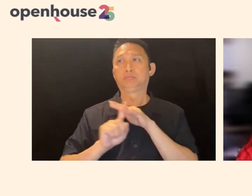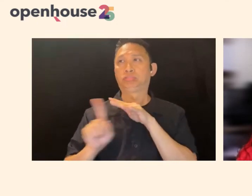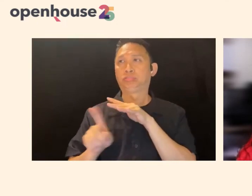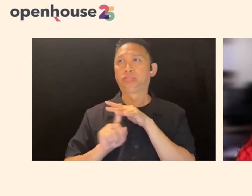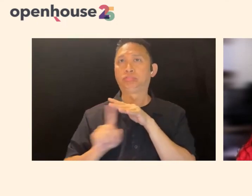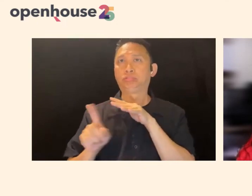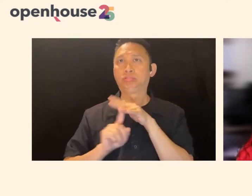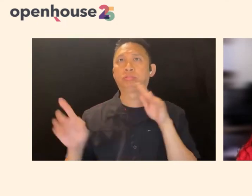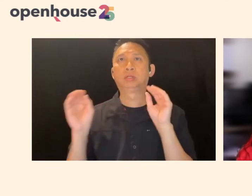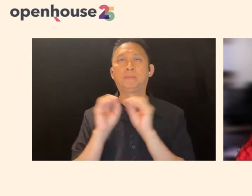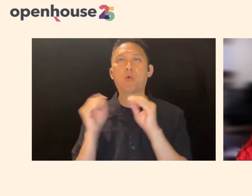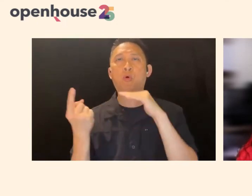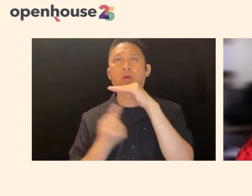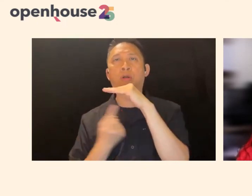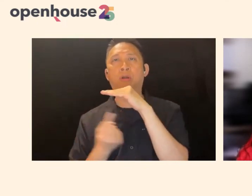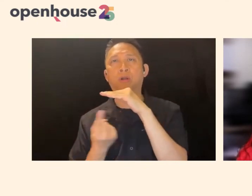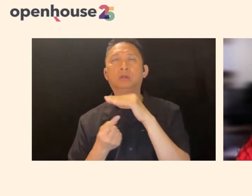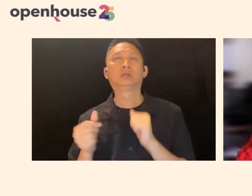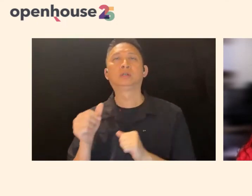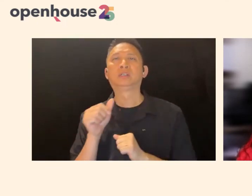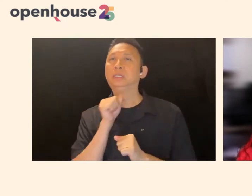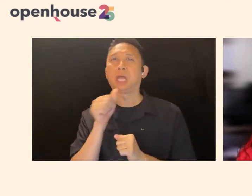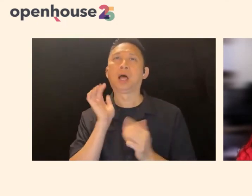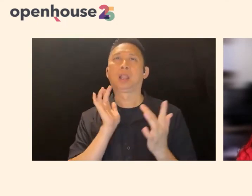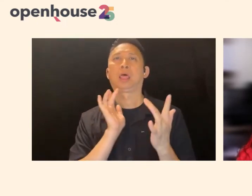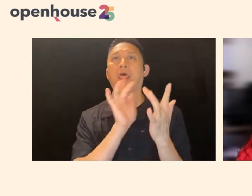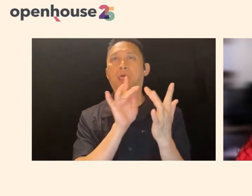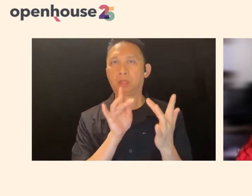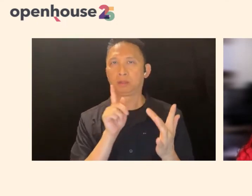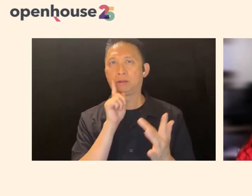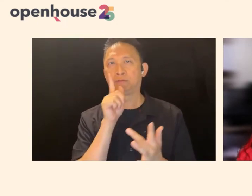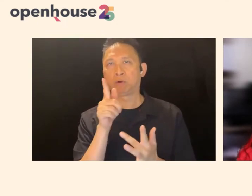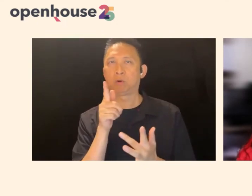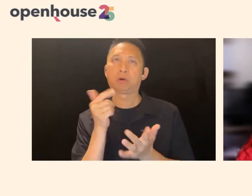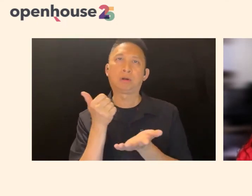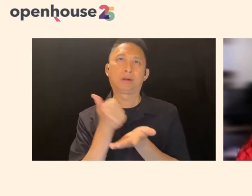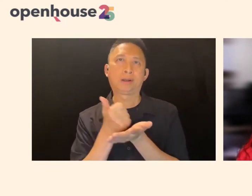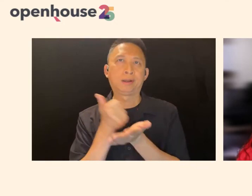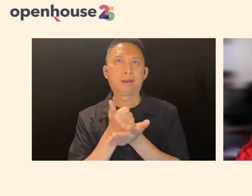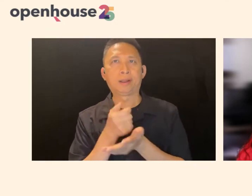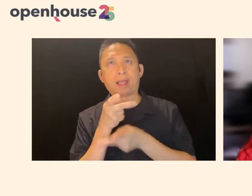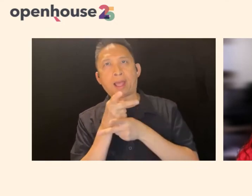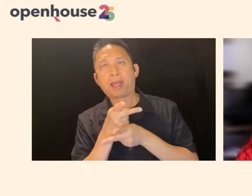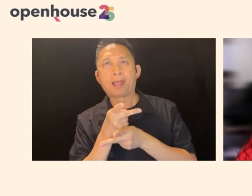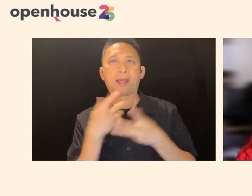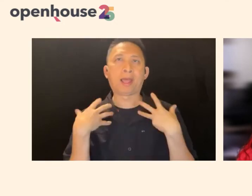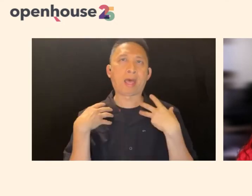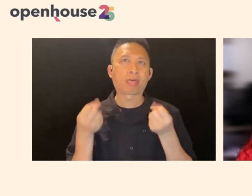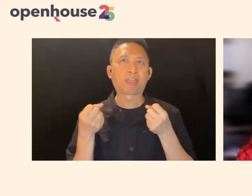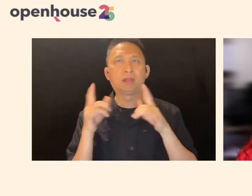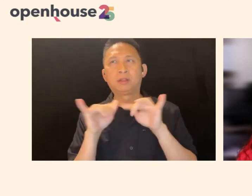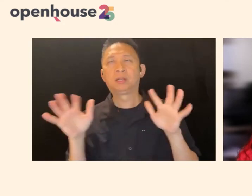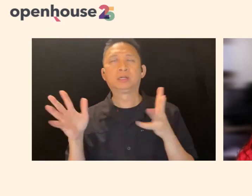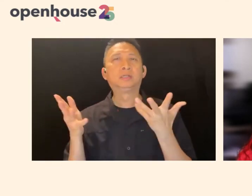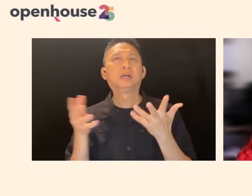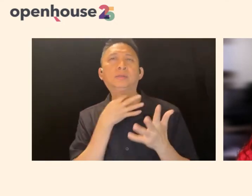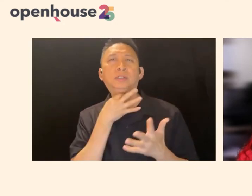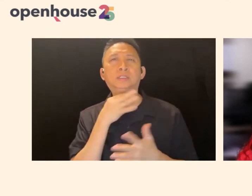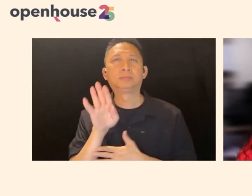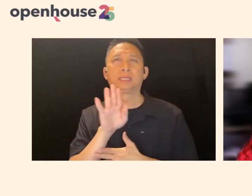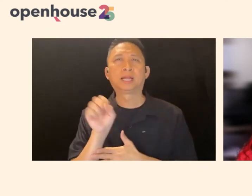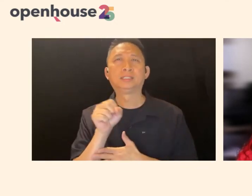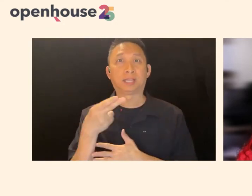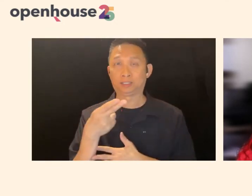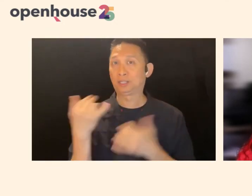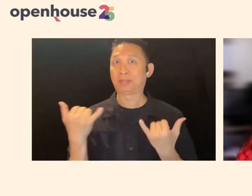more often. So, are there ways that Baltimore Safe Haven is beginning to look towards the future as it continues to grow, which it's already